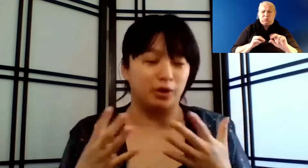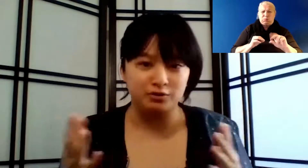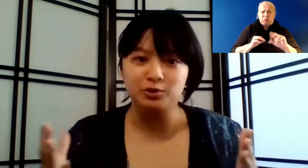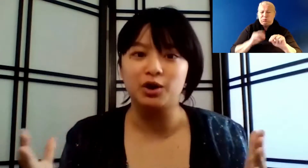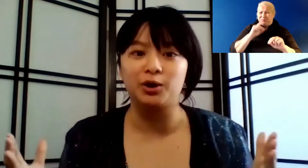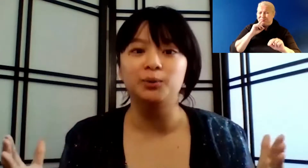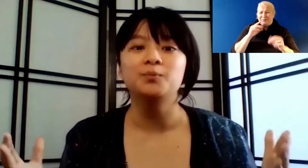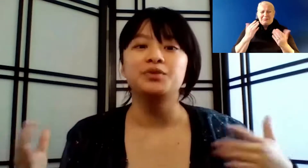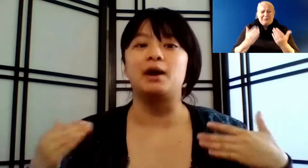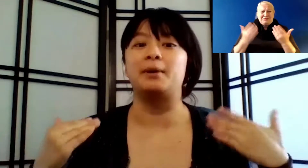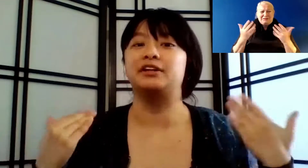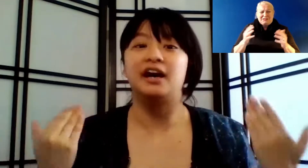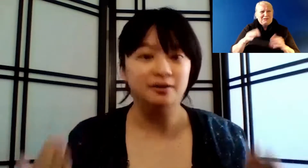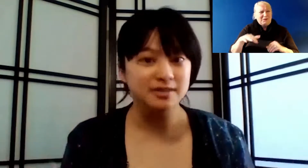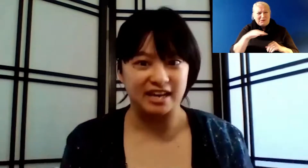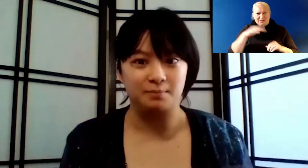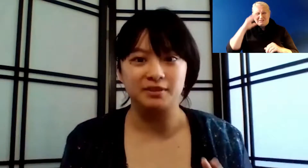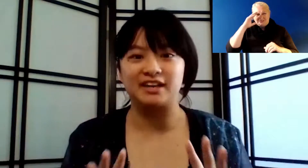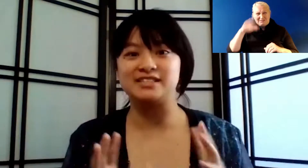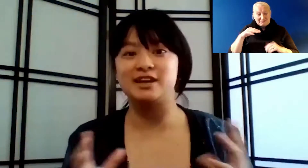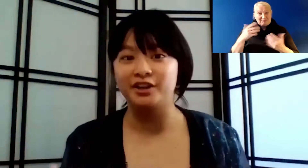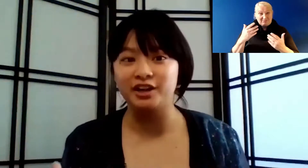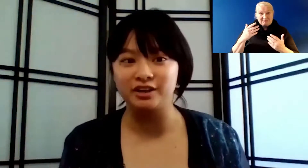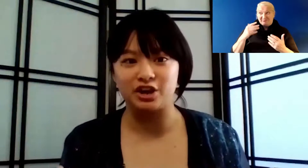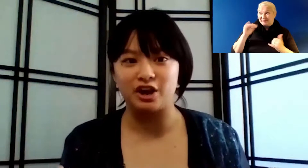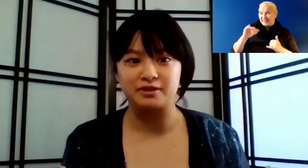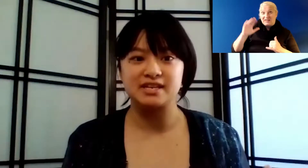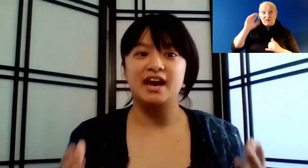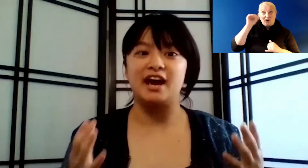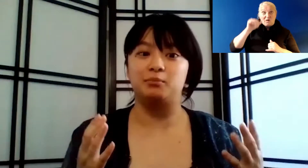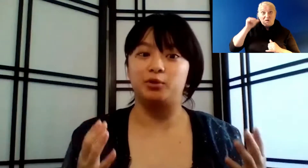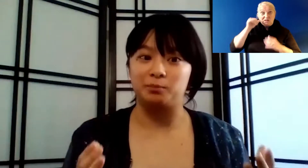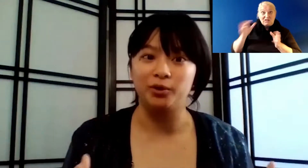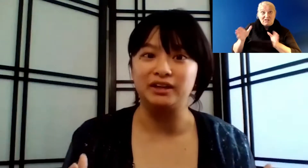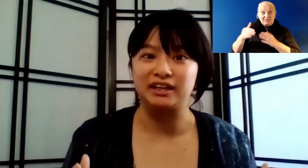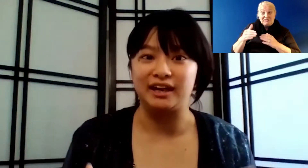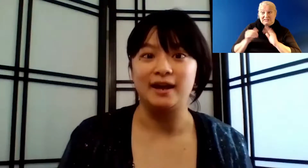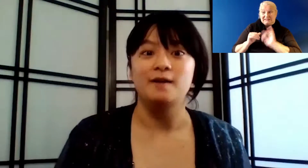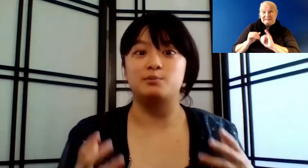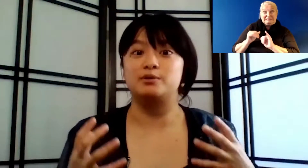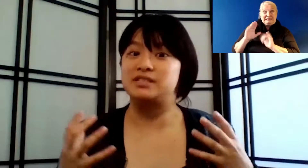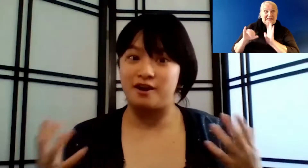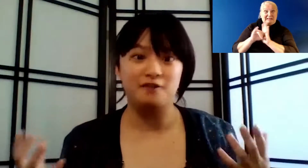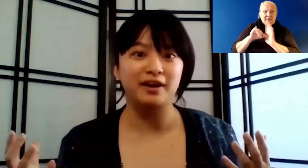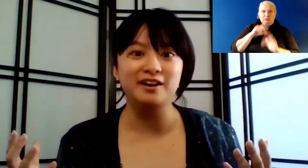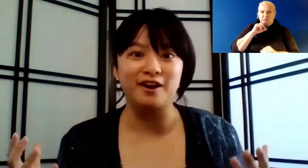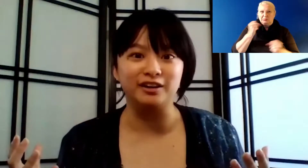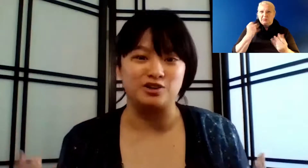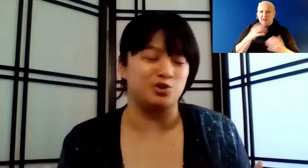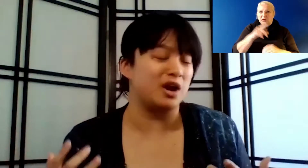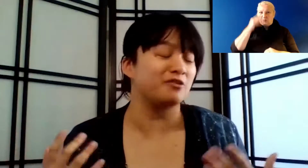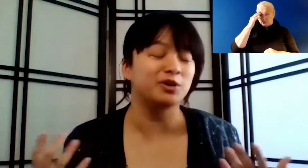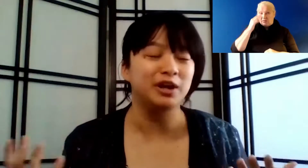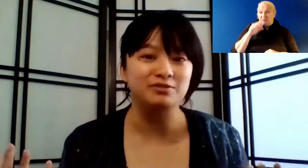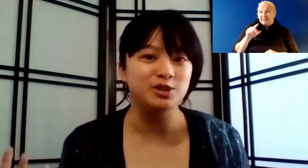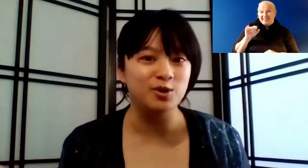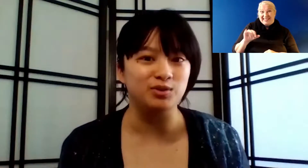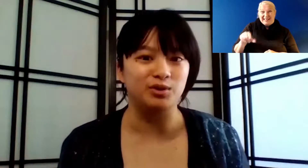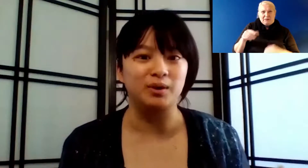of you know about the hellscape that is the audiology office, and more importantly, the most terrifying gauntlet you're ever going to have to go through